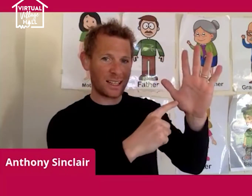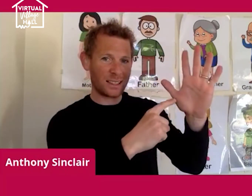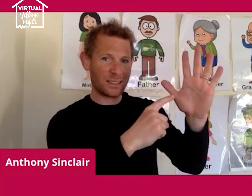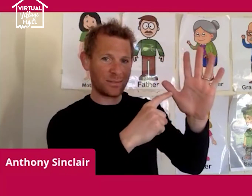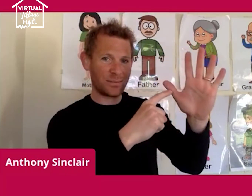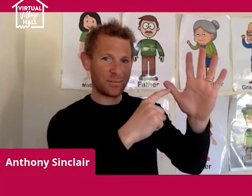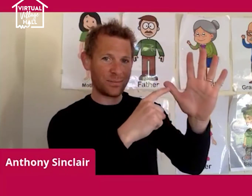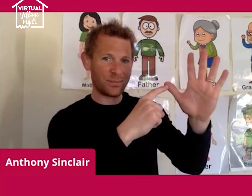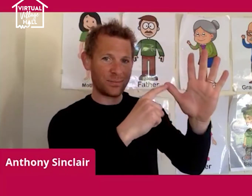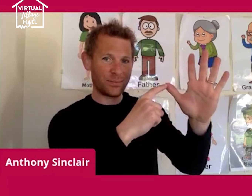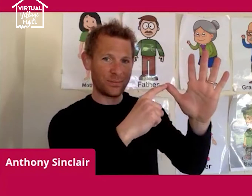J,